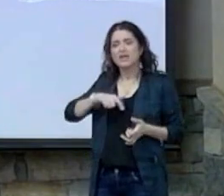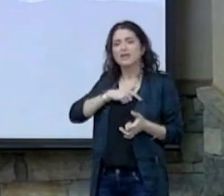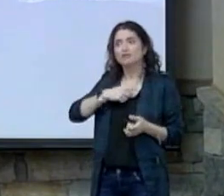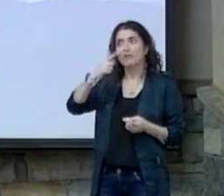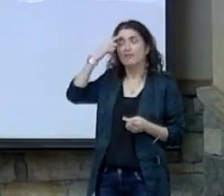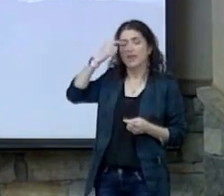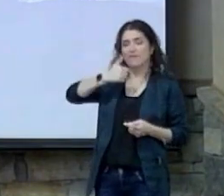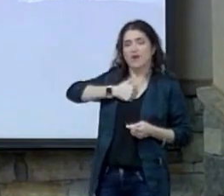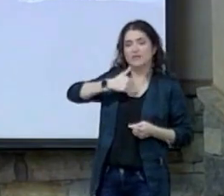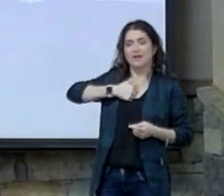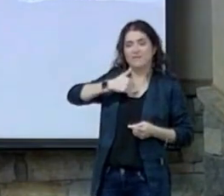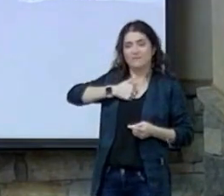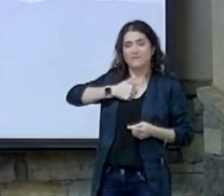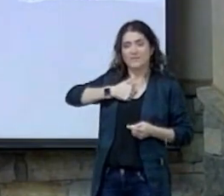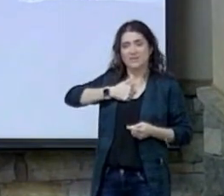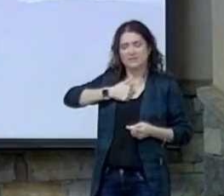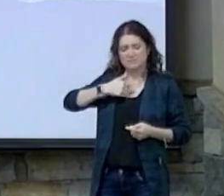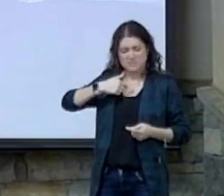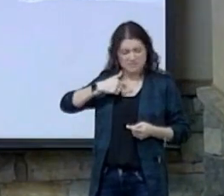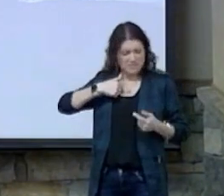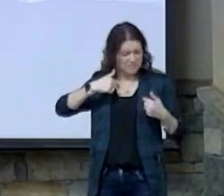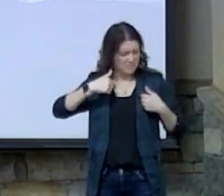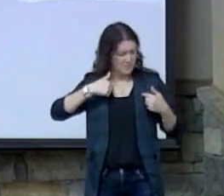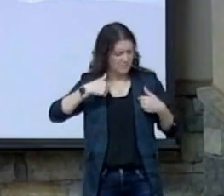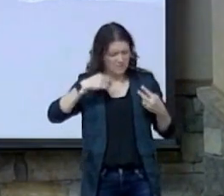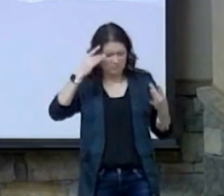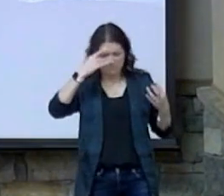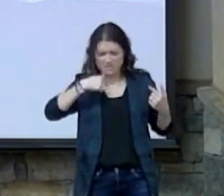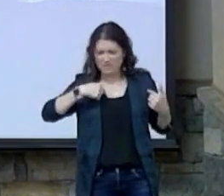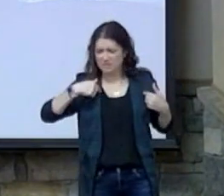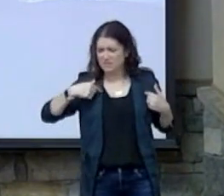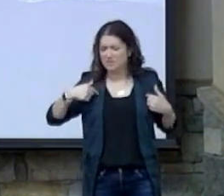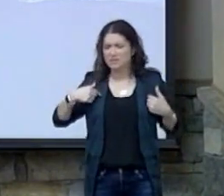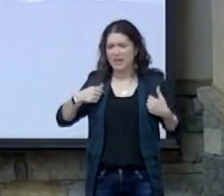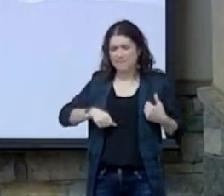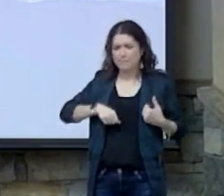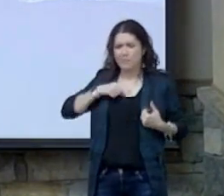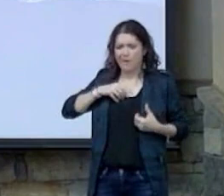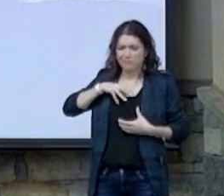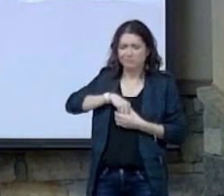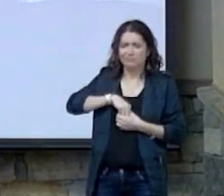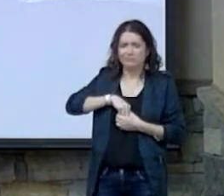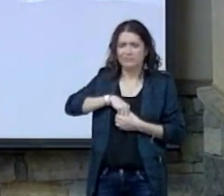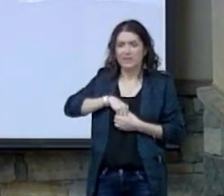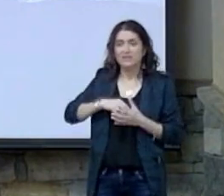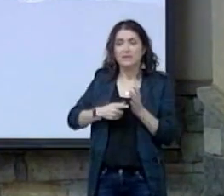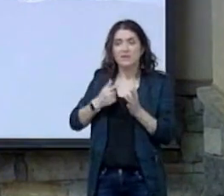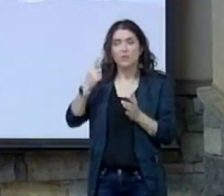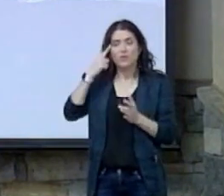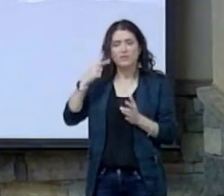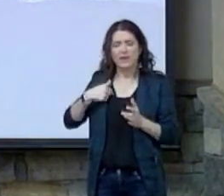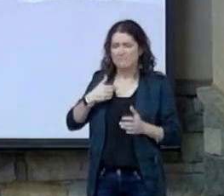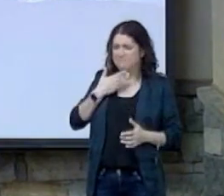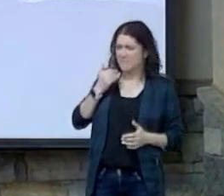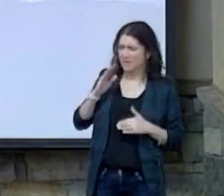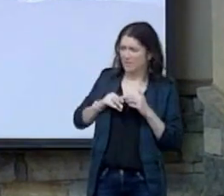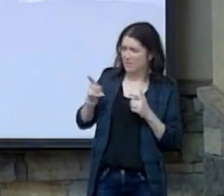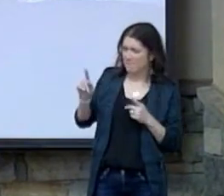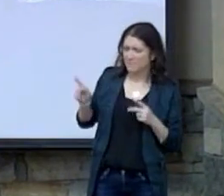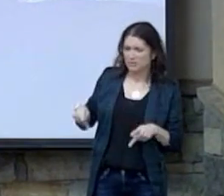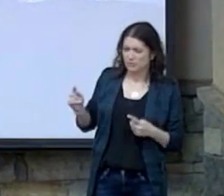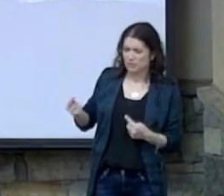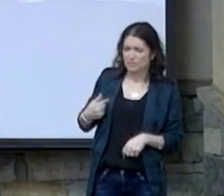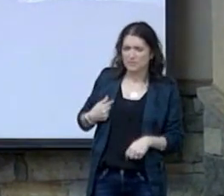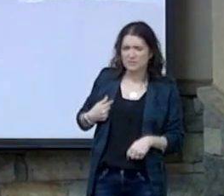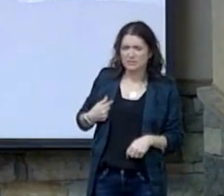wants pride to enter in. And what happens a lot of times is we think we're better than the person that has hurt us. And so because we think